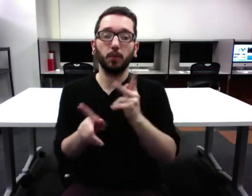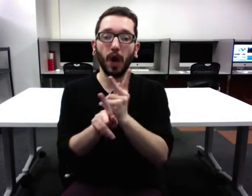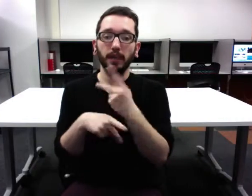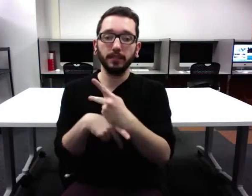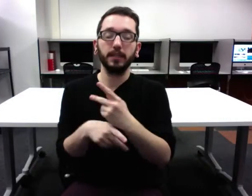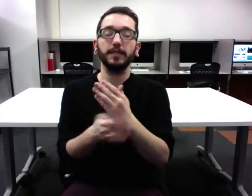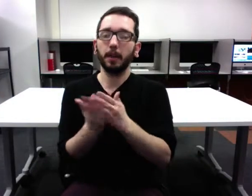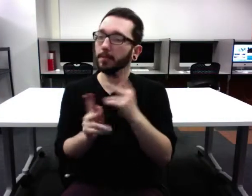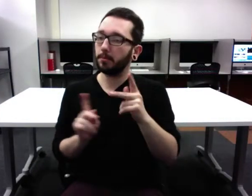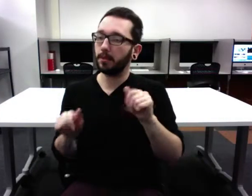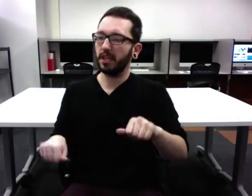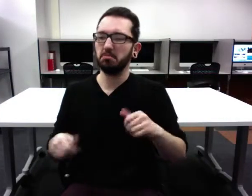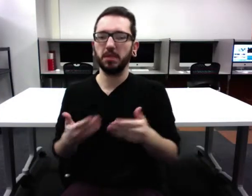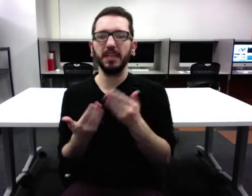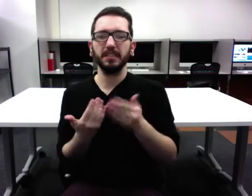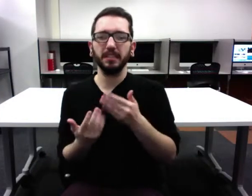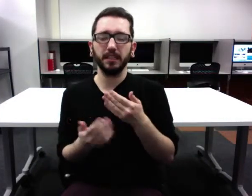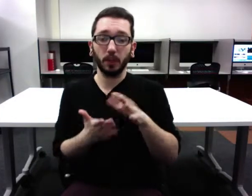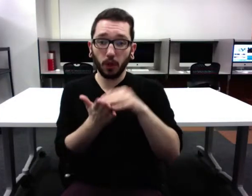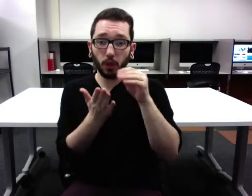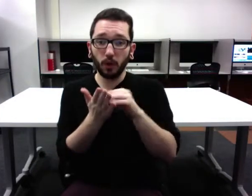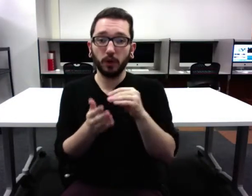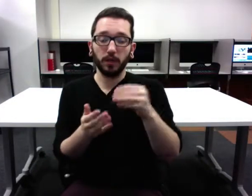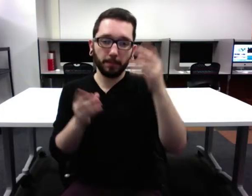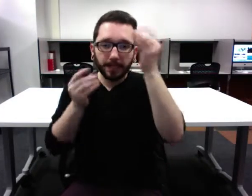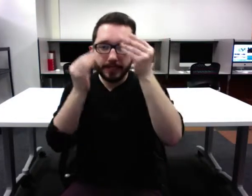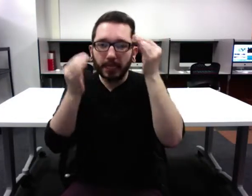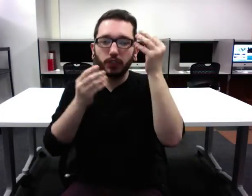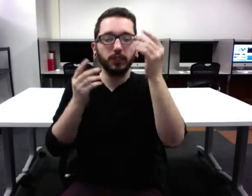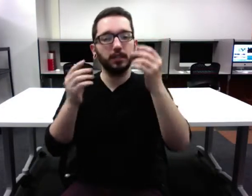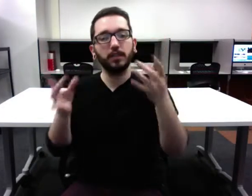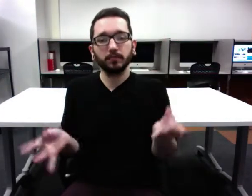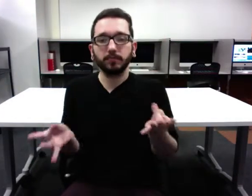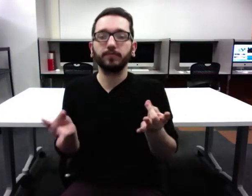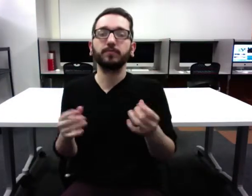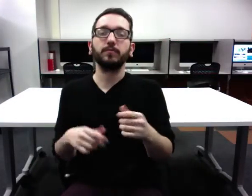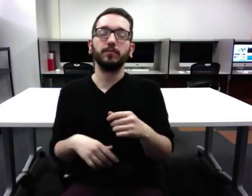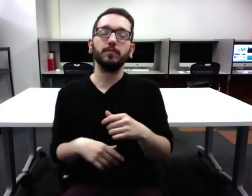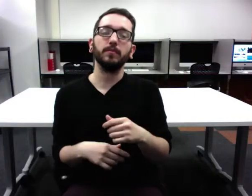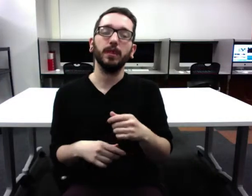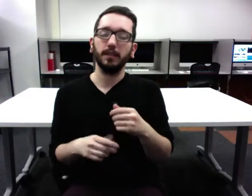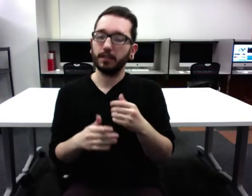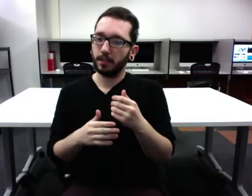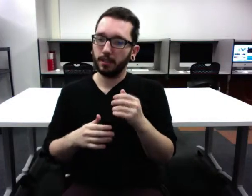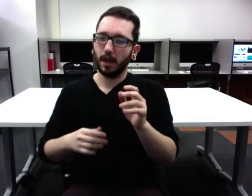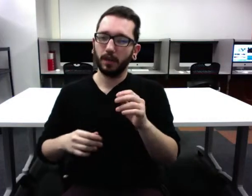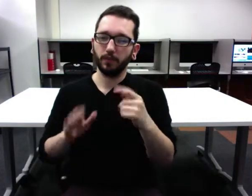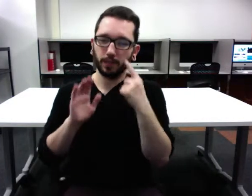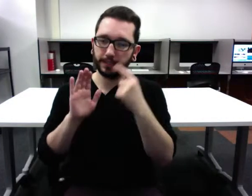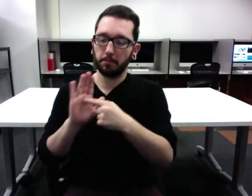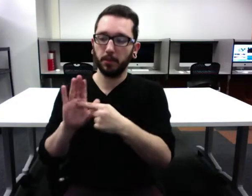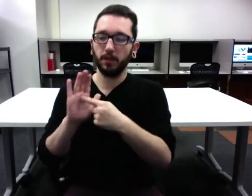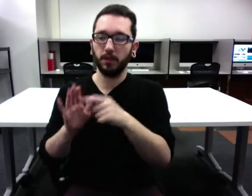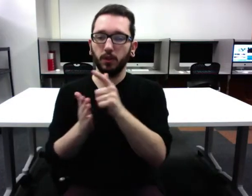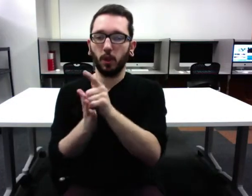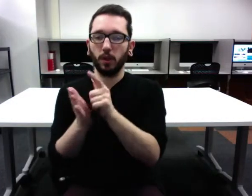even by watching a really good program on television. Some of us still remember the Bill Moyer special that was many years ago. And you can also